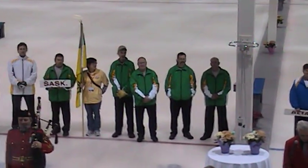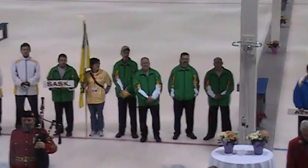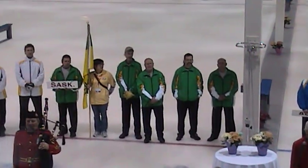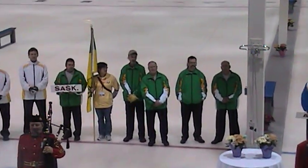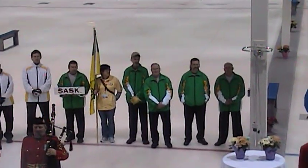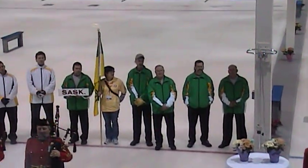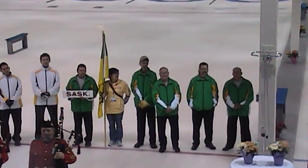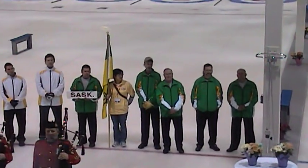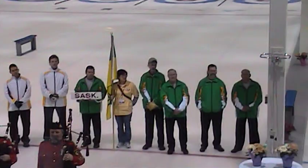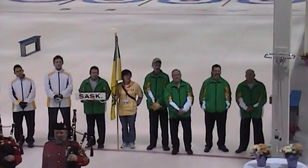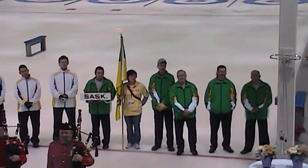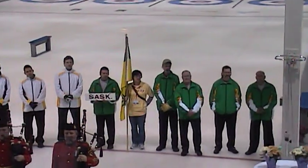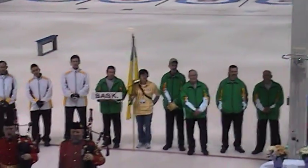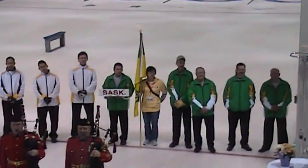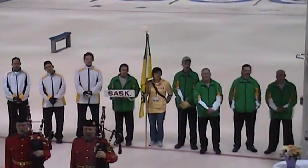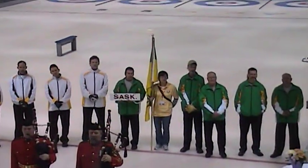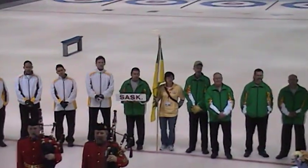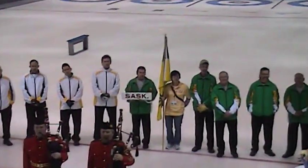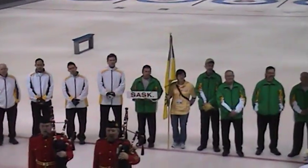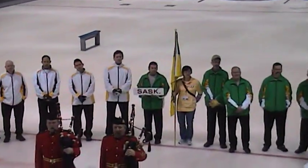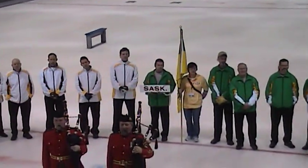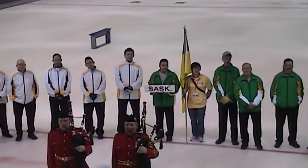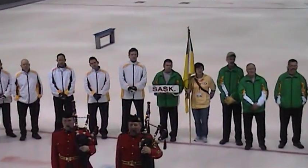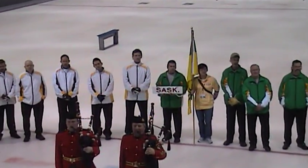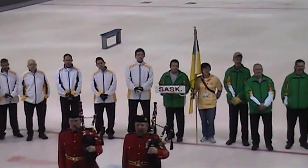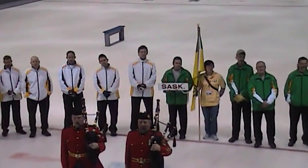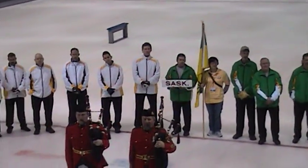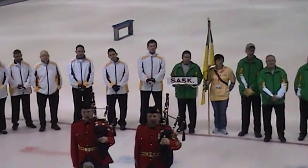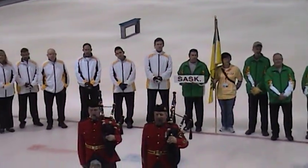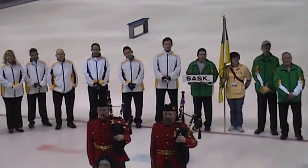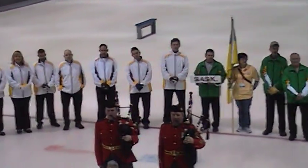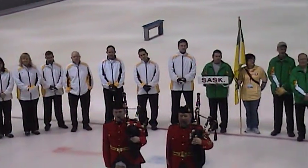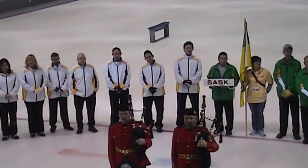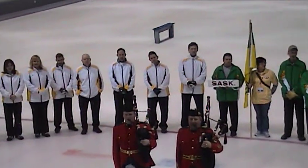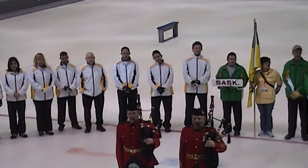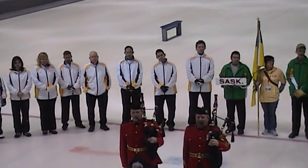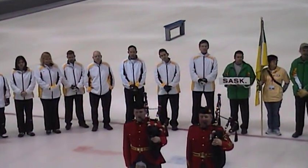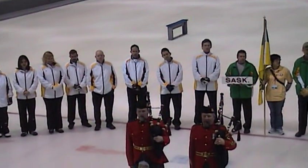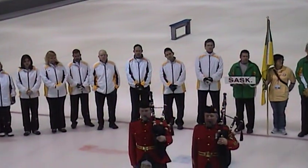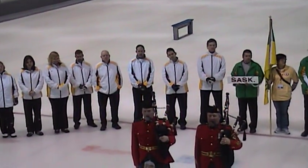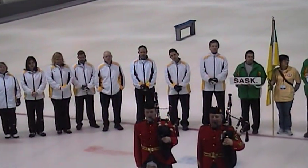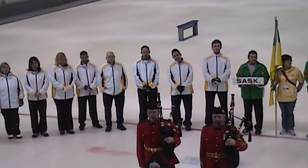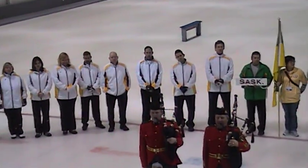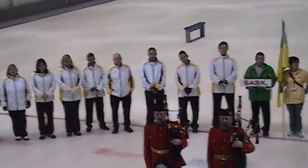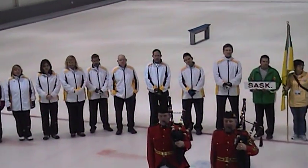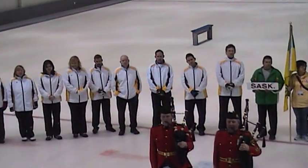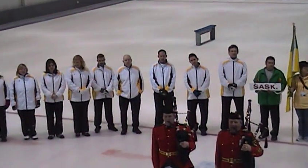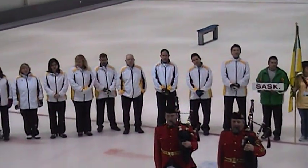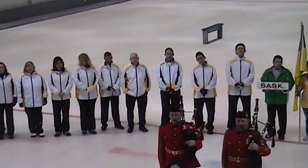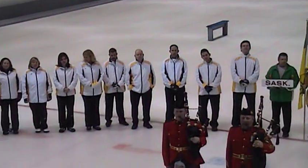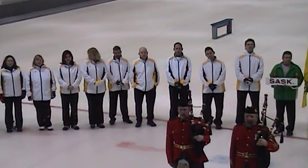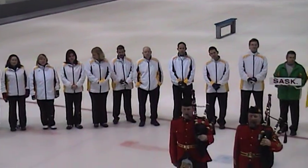Winter Deaflympics in High Tatras, Slovakia. So that's quite a prize for the eventual